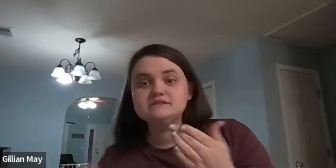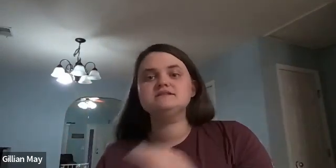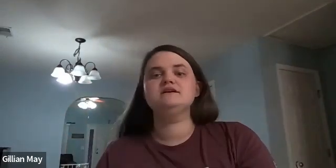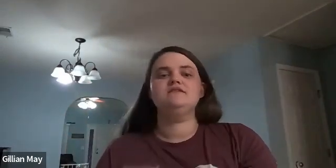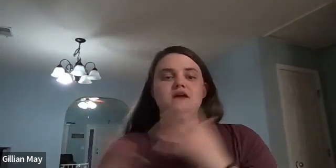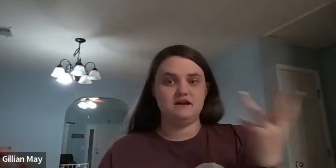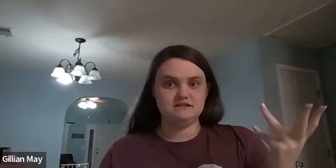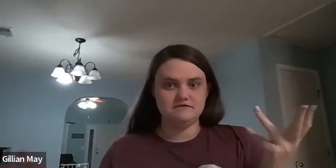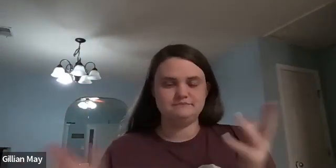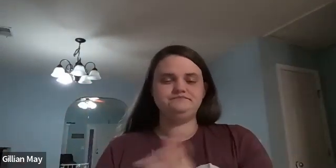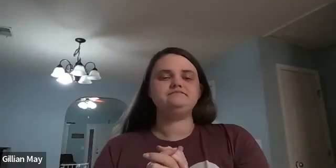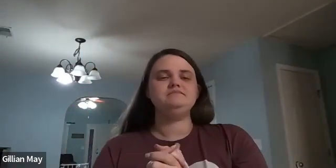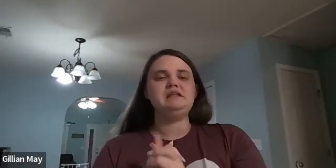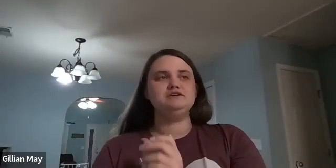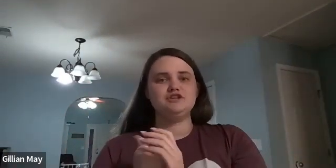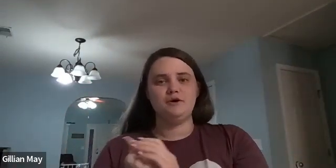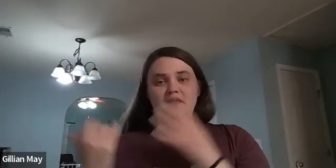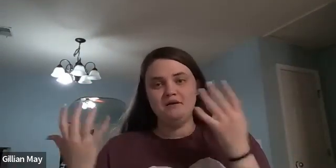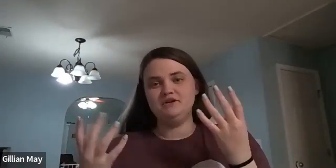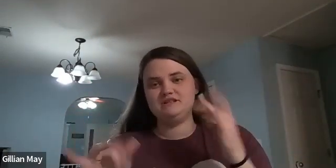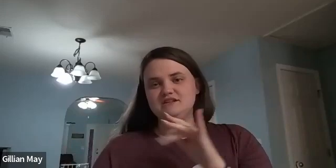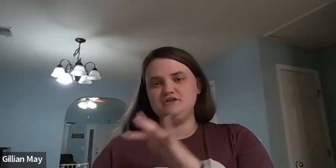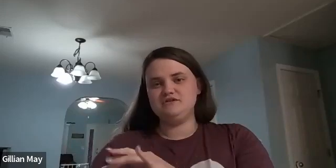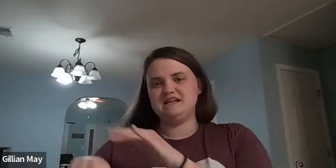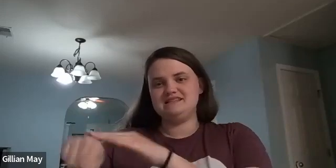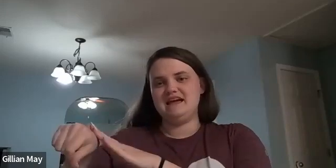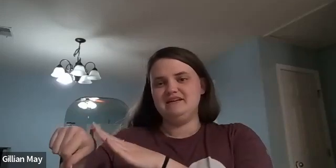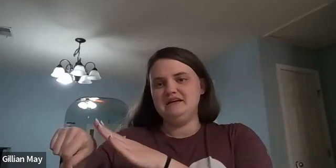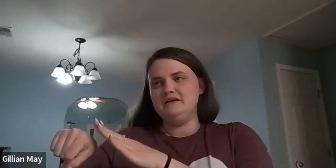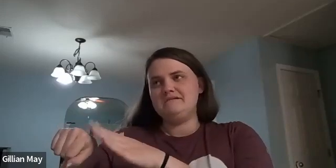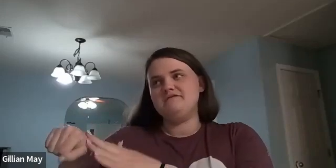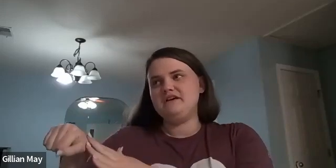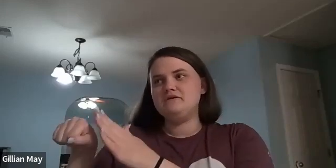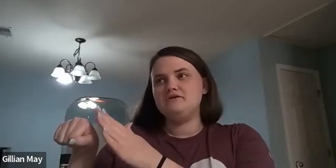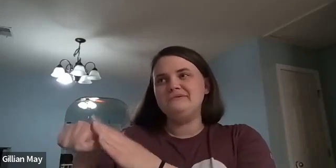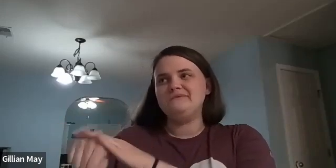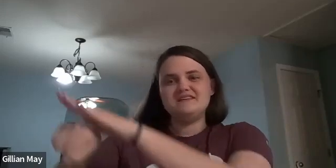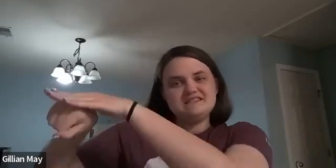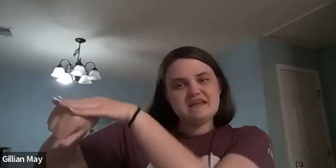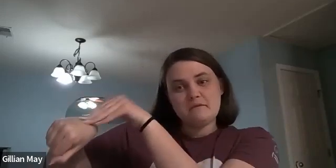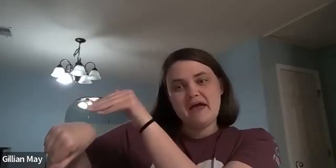things, that kind of stuff. So, but you can still use it as like feel. This is time for